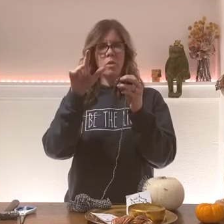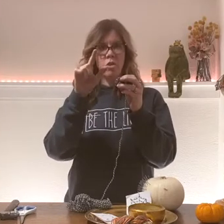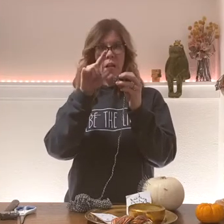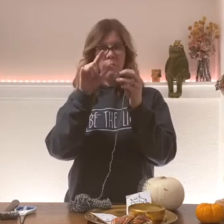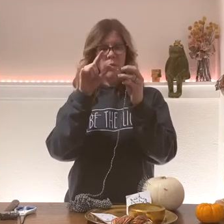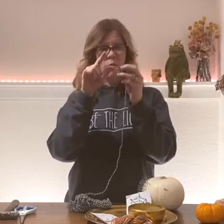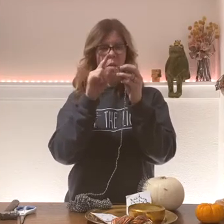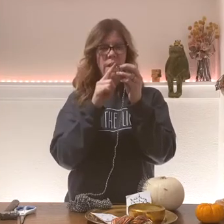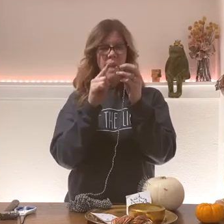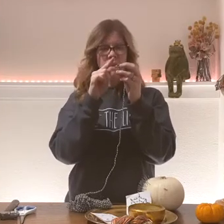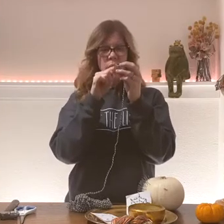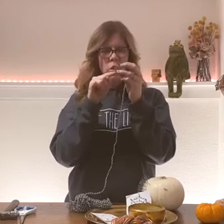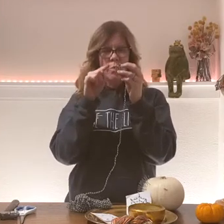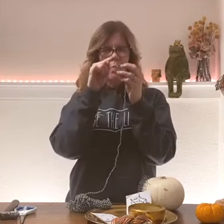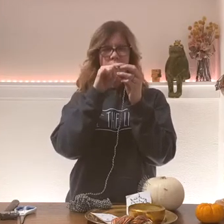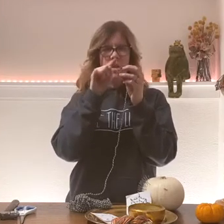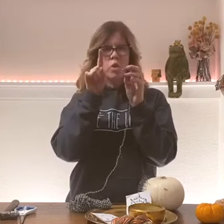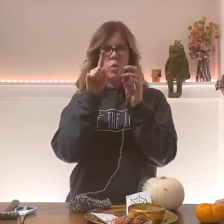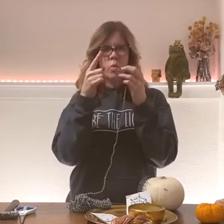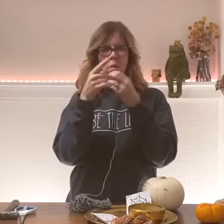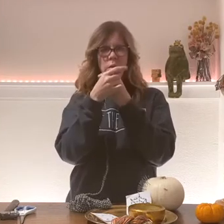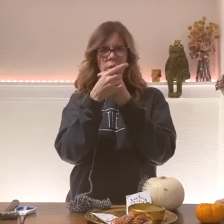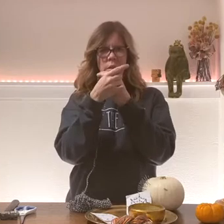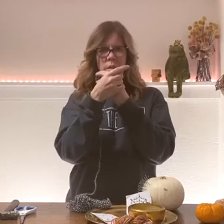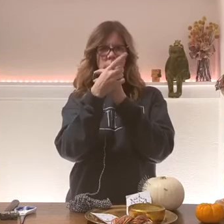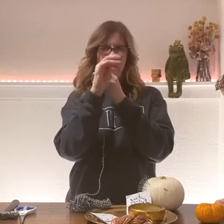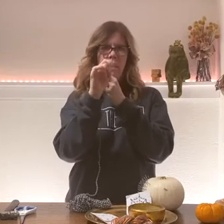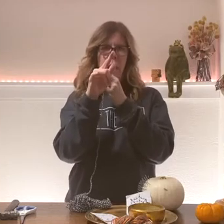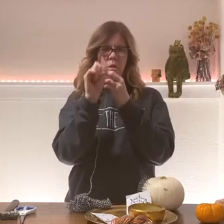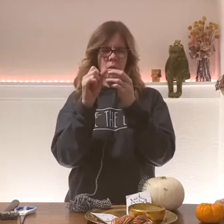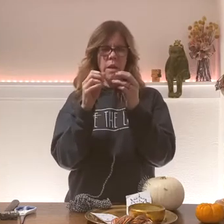shape because it has the loop with the two tails on it.